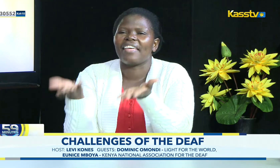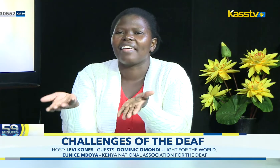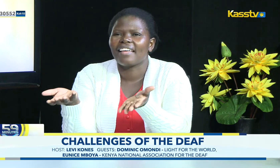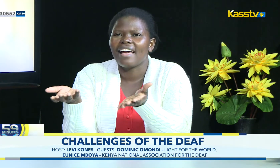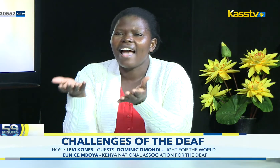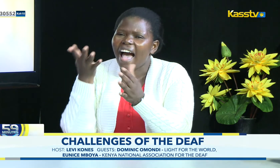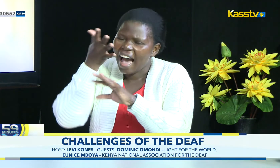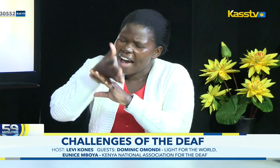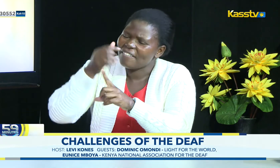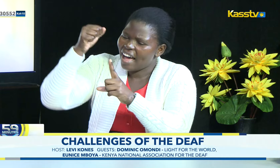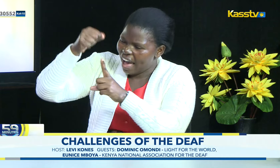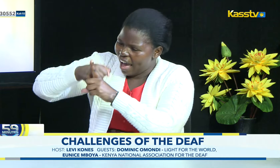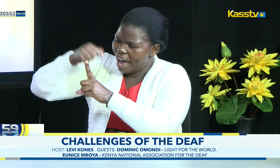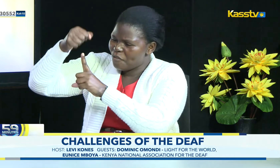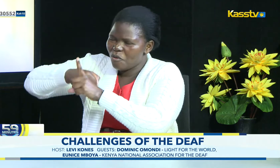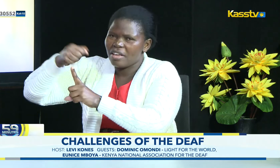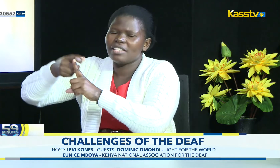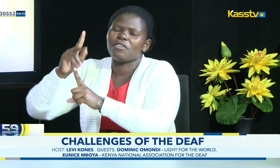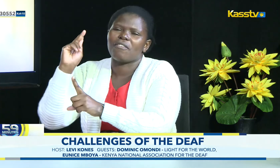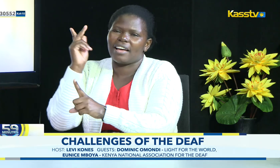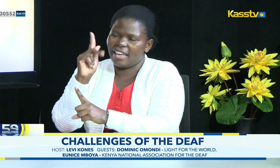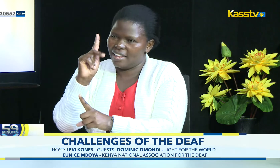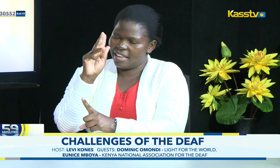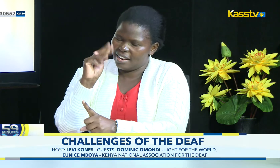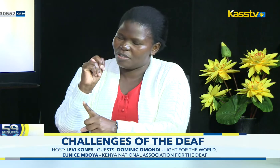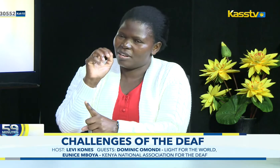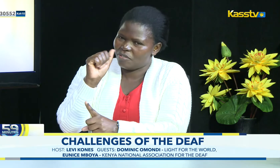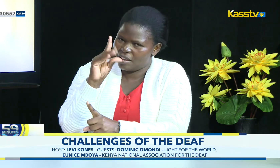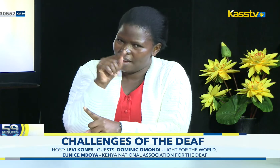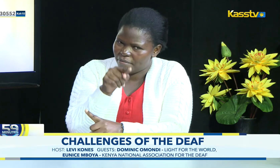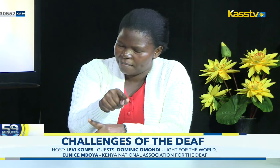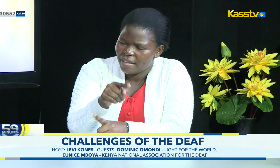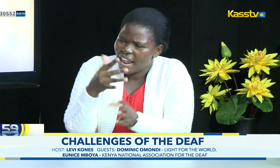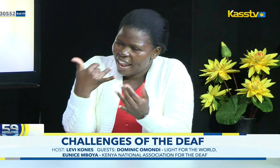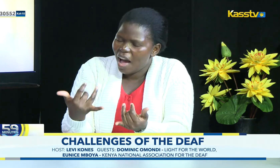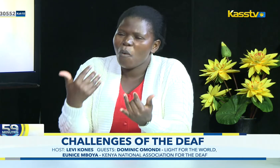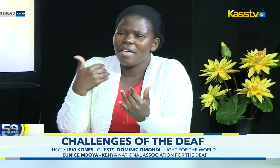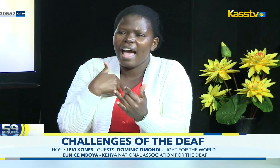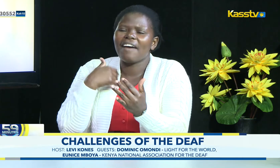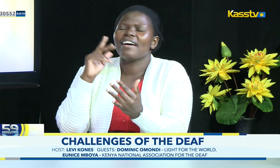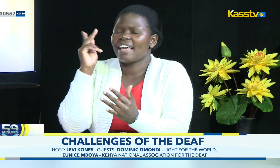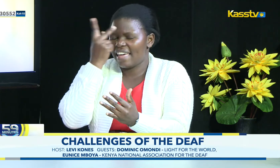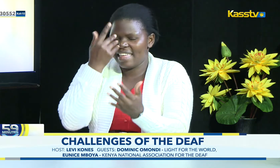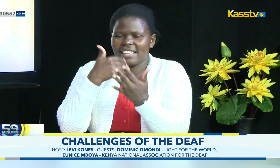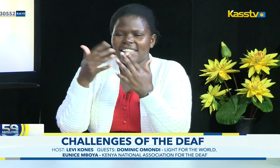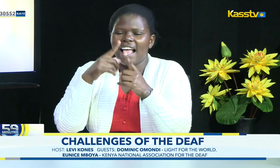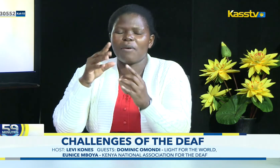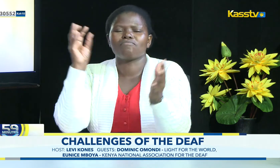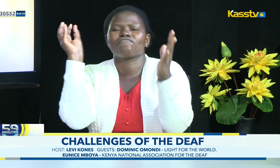the old constitution, Kenya Sign Language wasn't recognized as a language. But within the 2010 constitution, we have Kenya